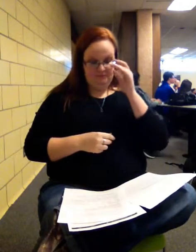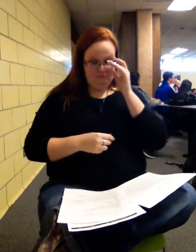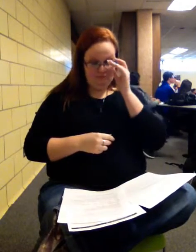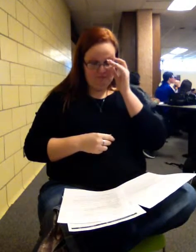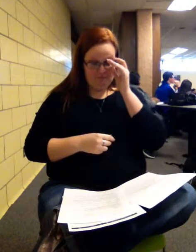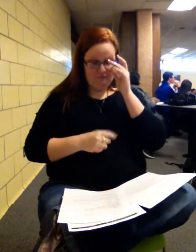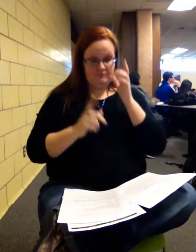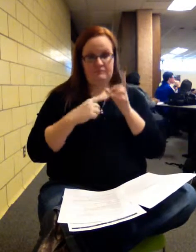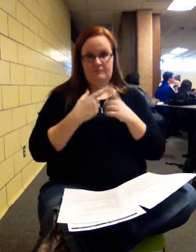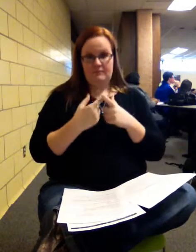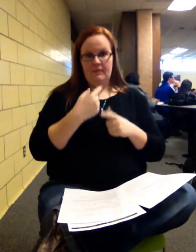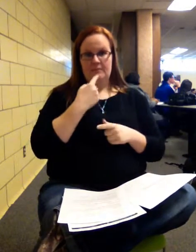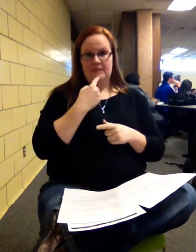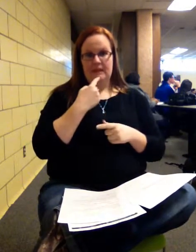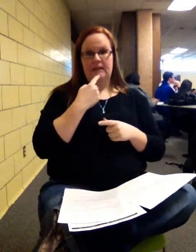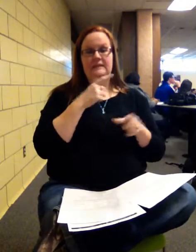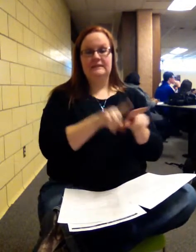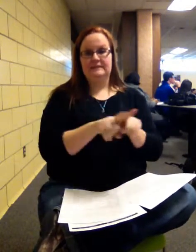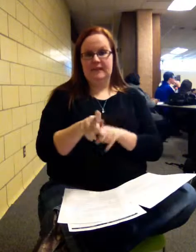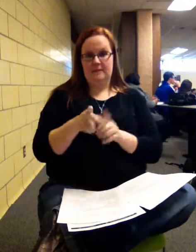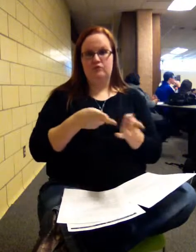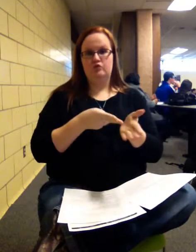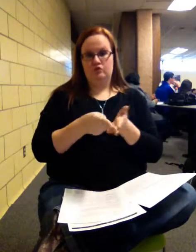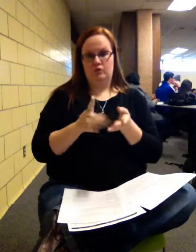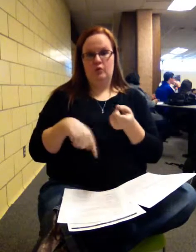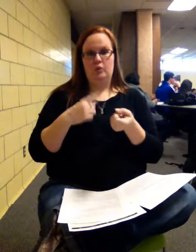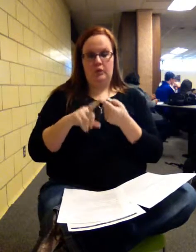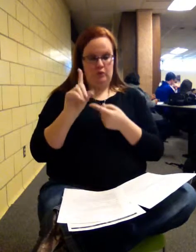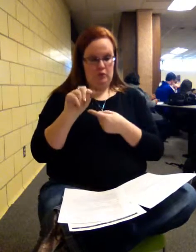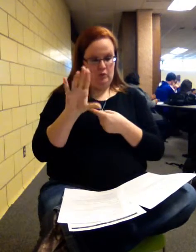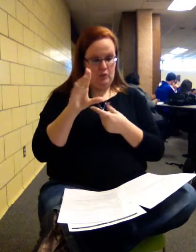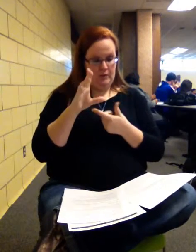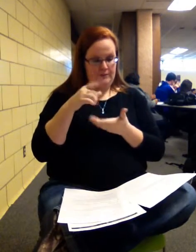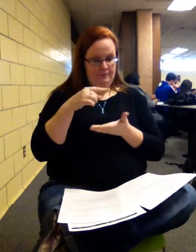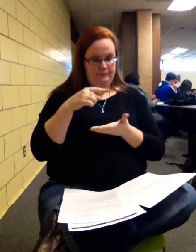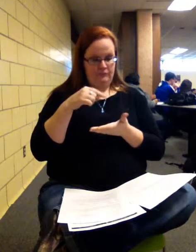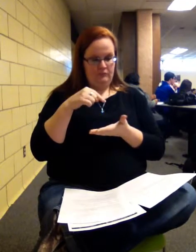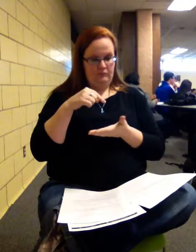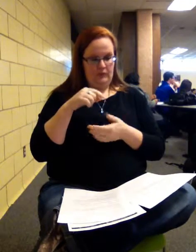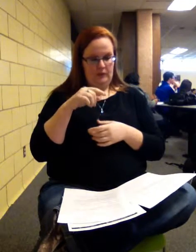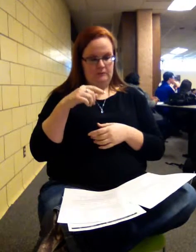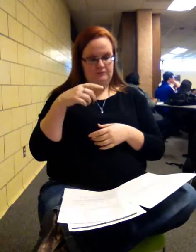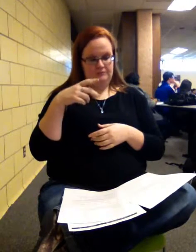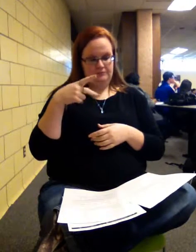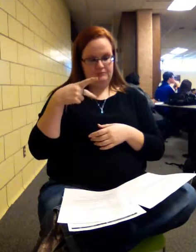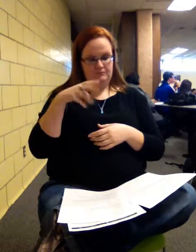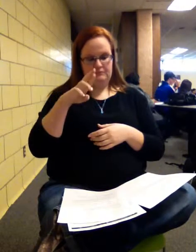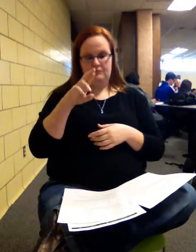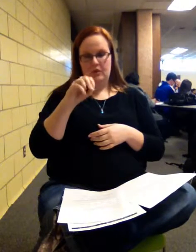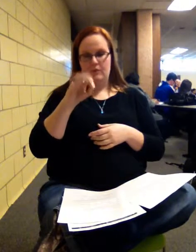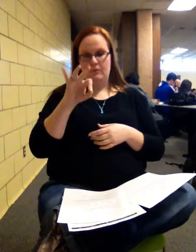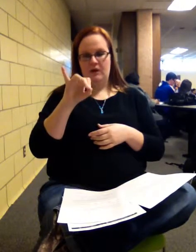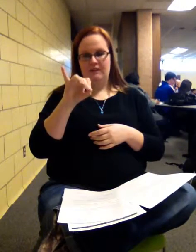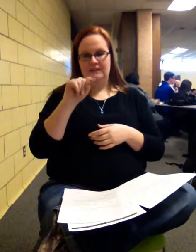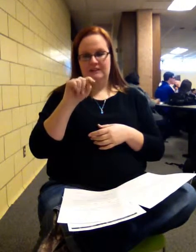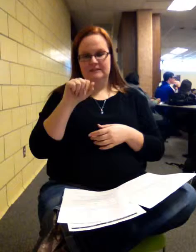Then I'm saying the same is true once you get to the profitability ratios. So when you're looking at 11,